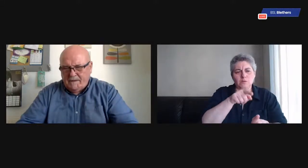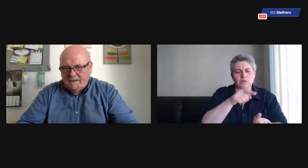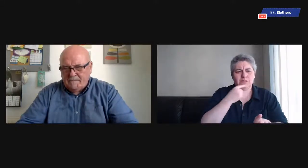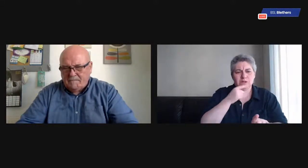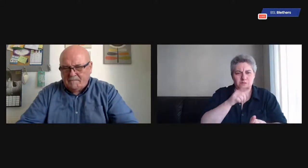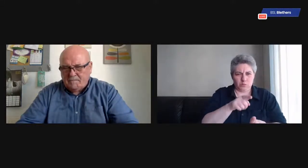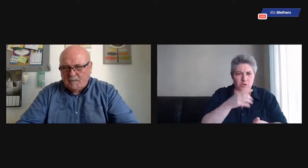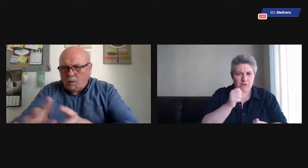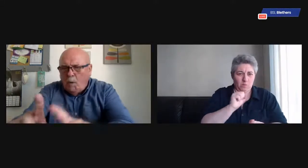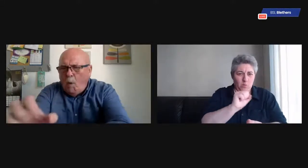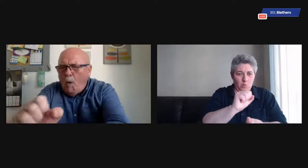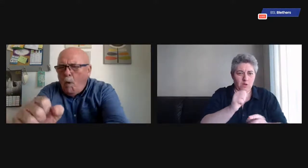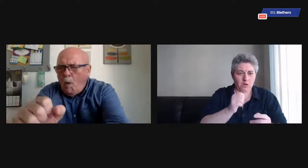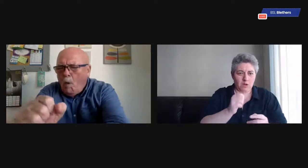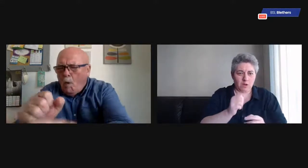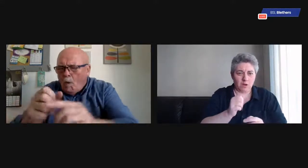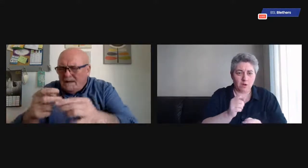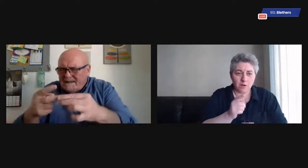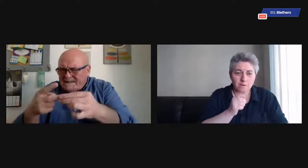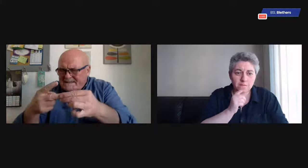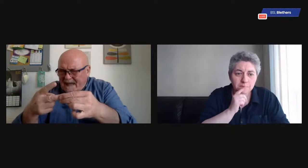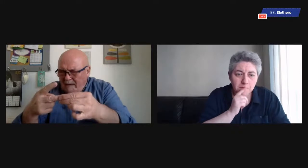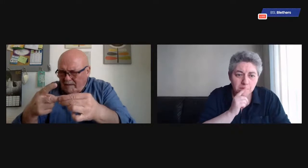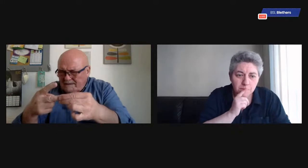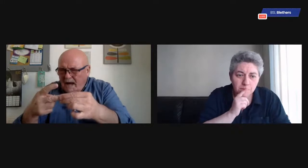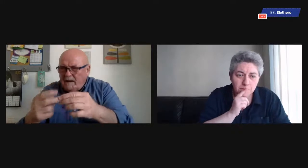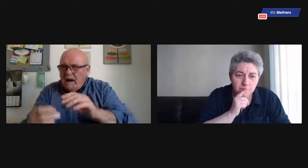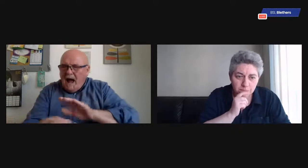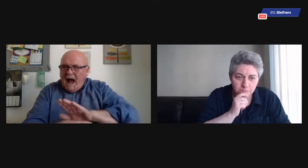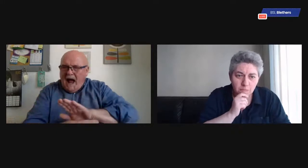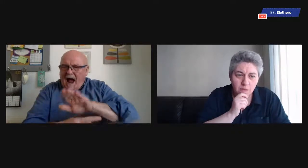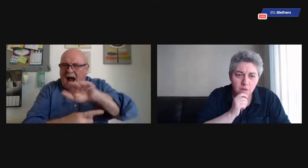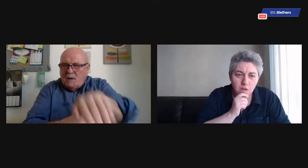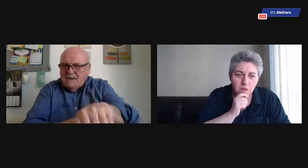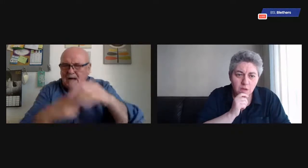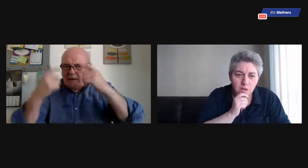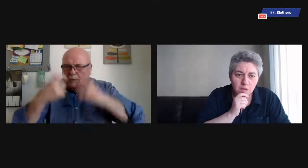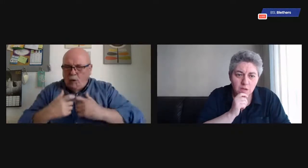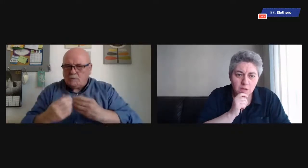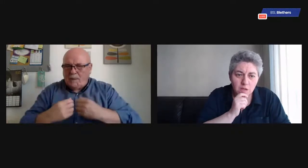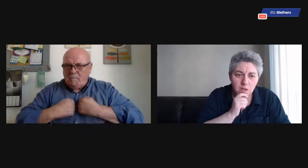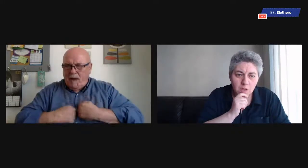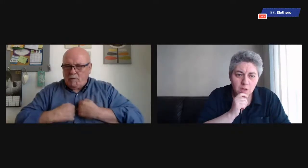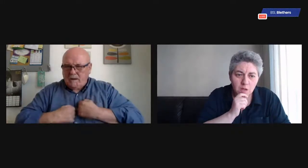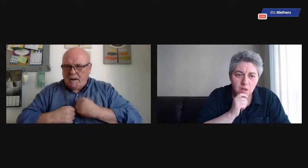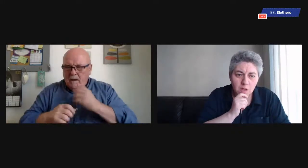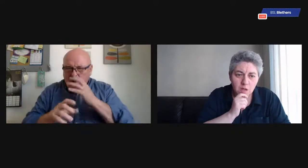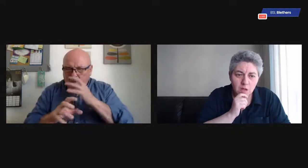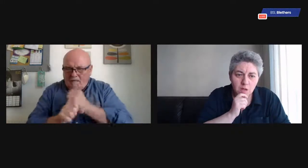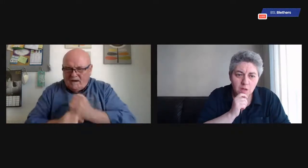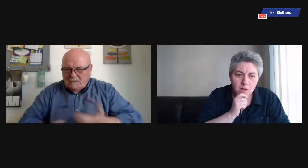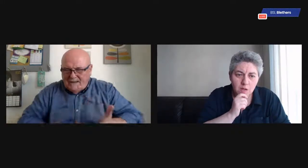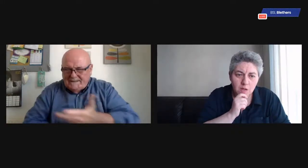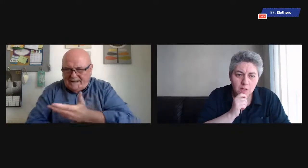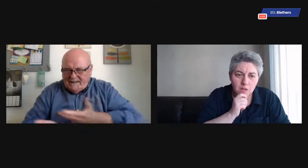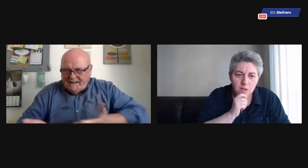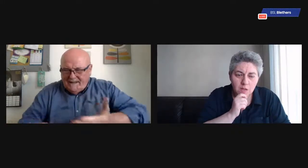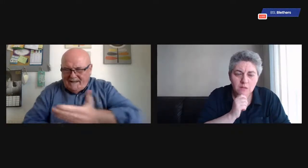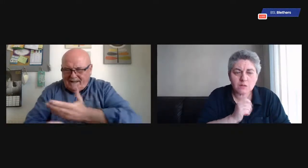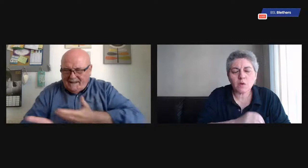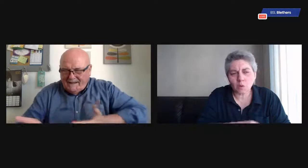telling me that, and then I can then tell the client, oh, that's interesting. But the other thing is outside the court